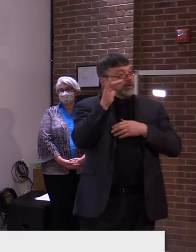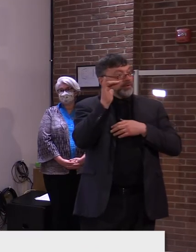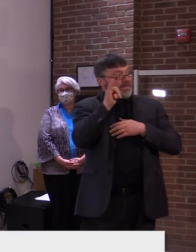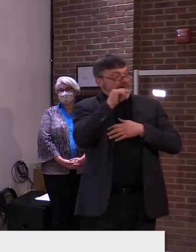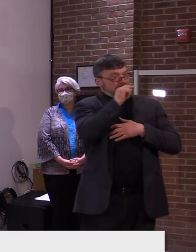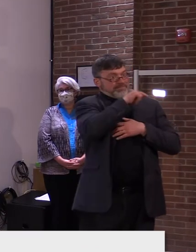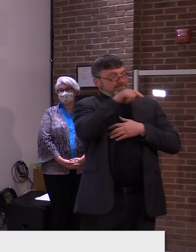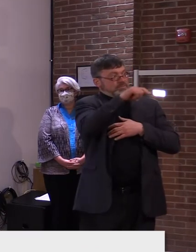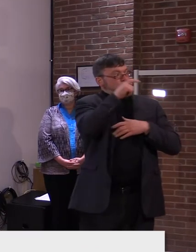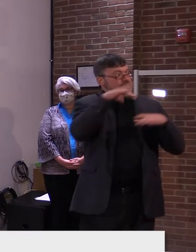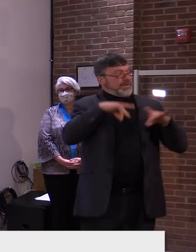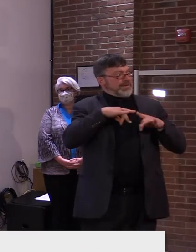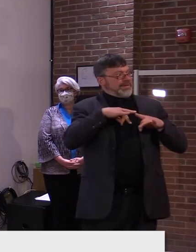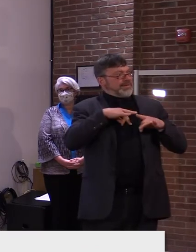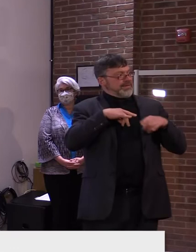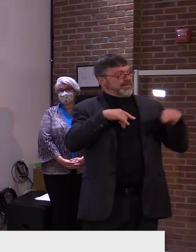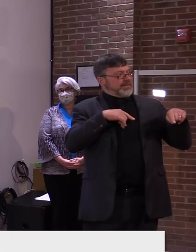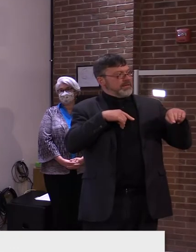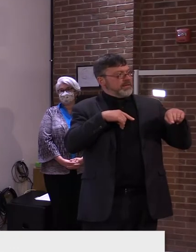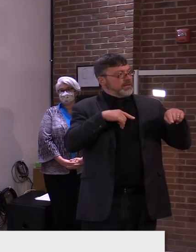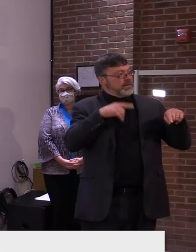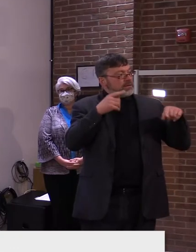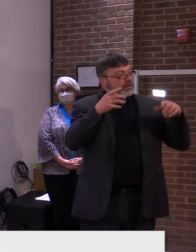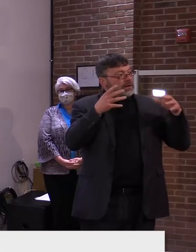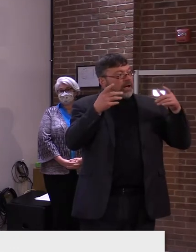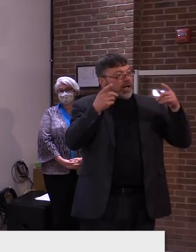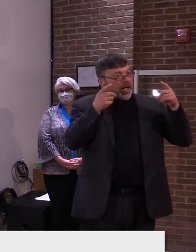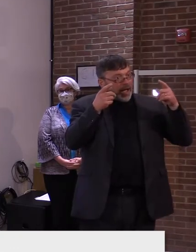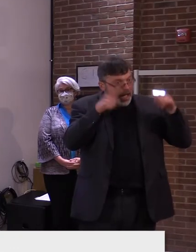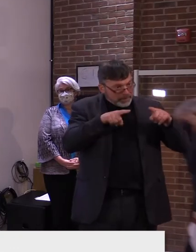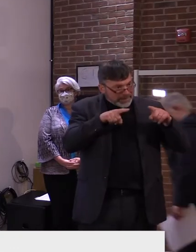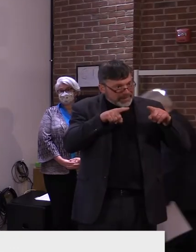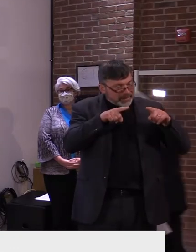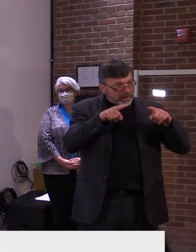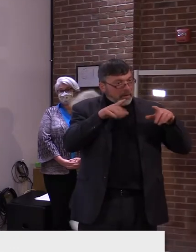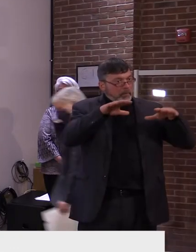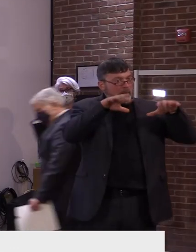I think we have some theories, but nothing substantiated.